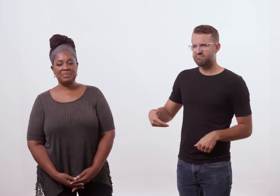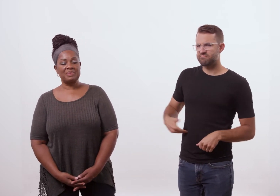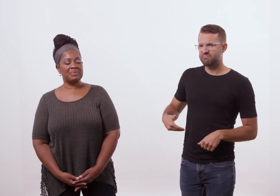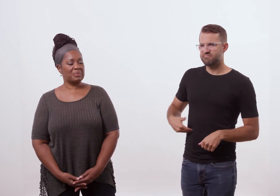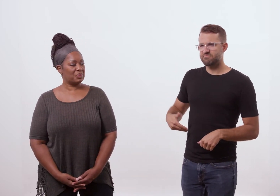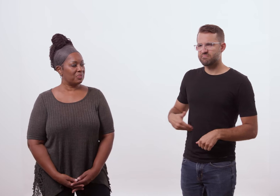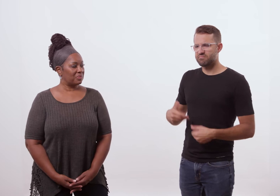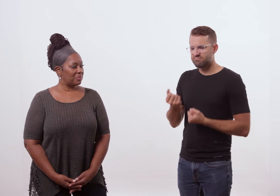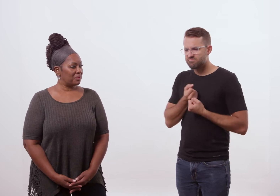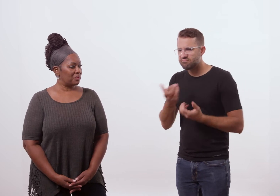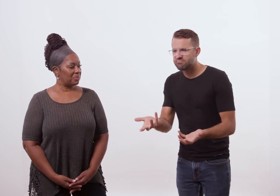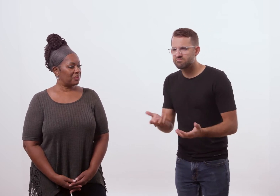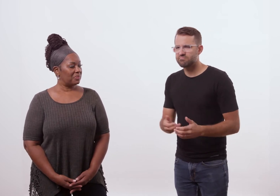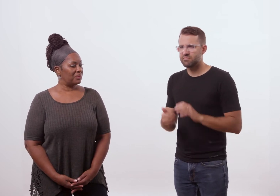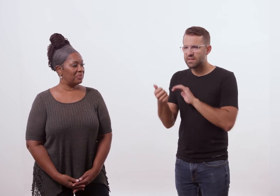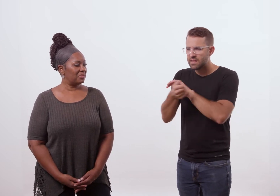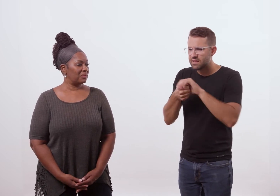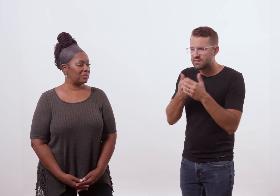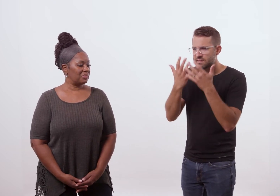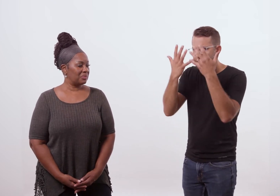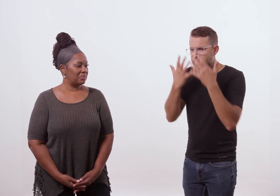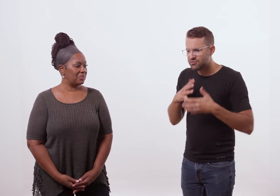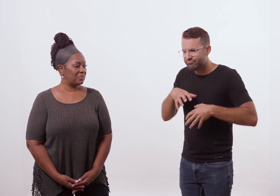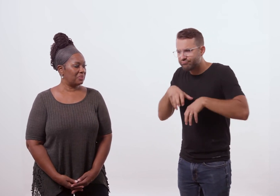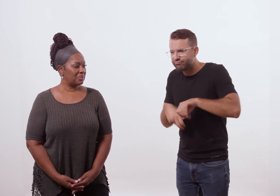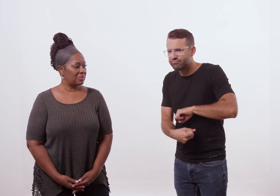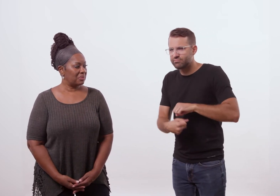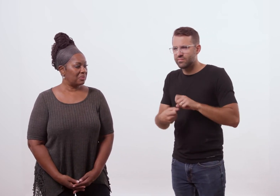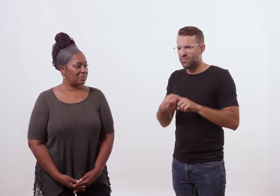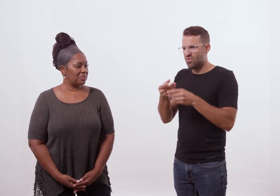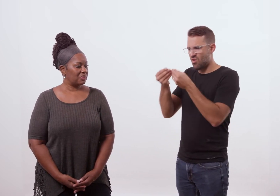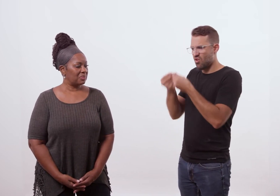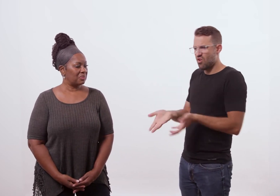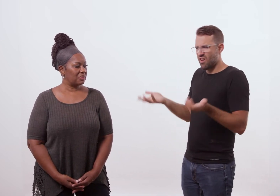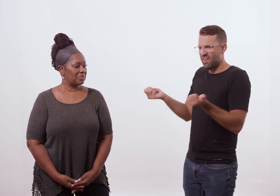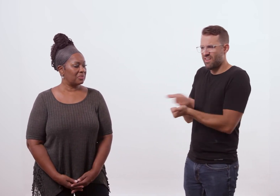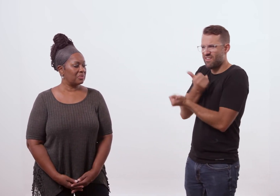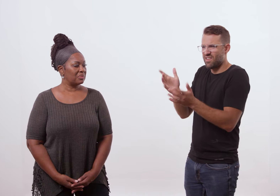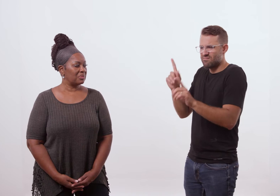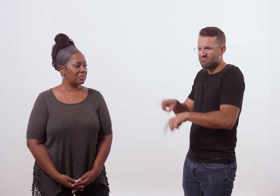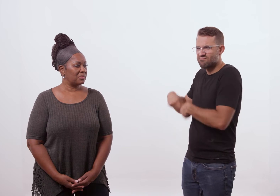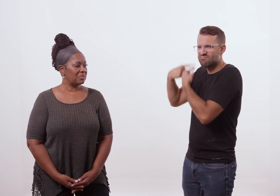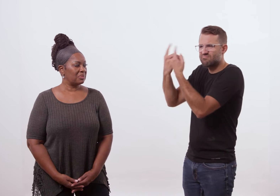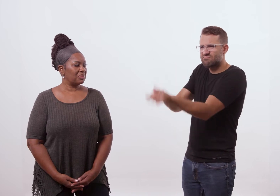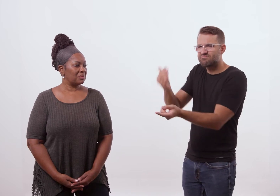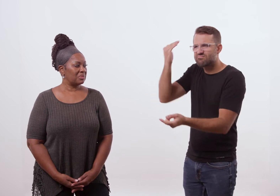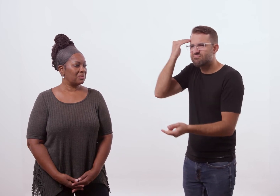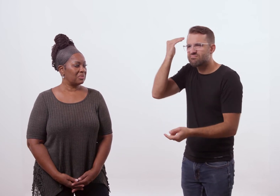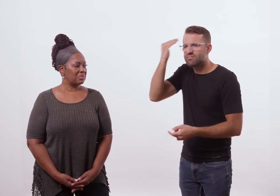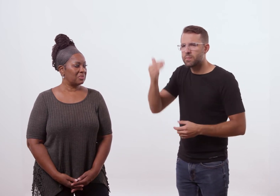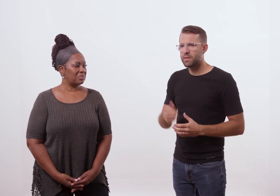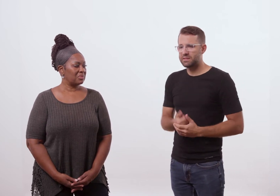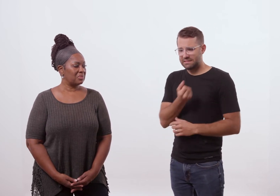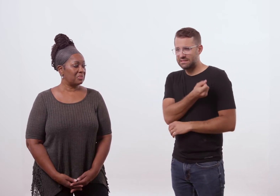hidden sorrow for the loss of all that you have known. Your days have been perilous, yet you have endured